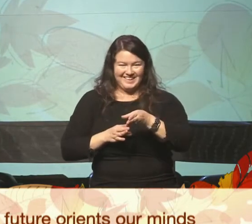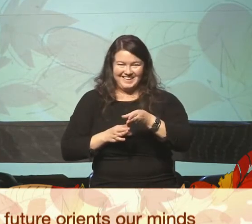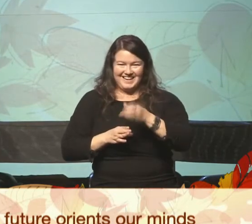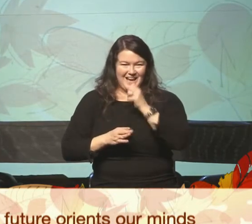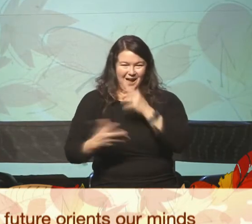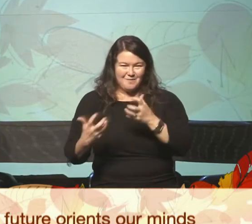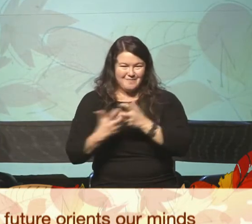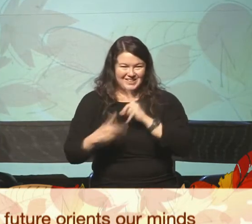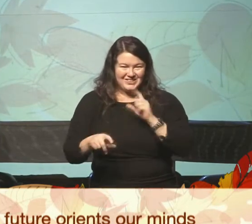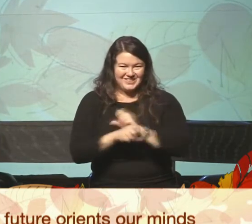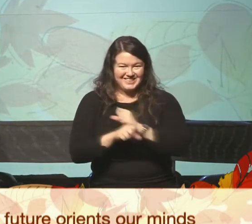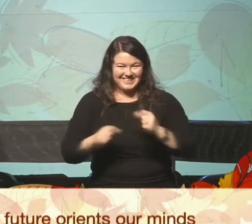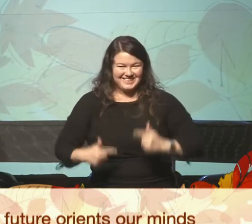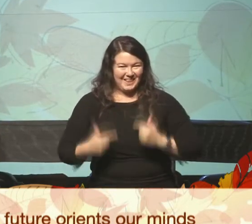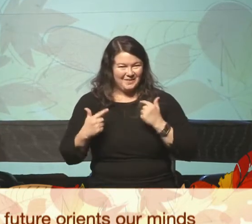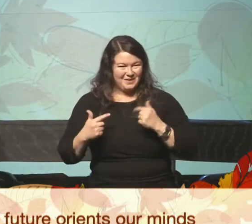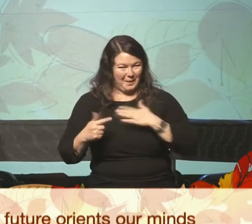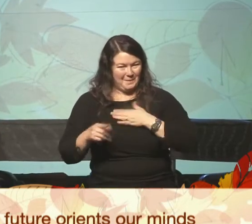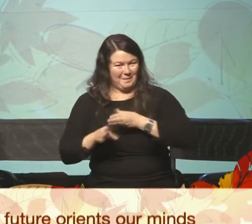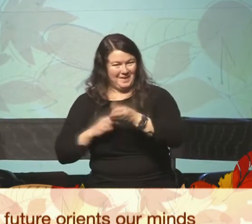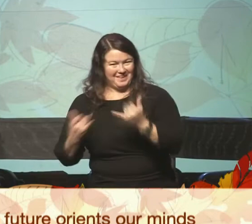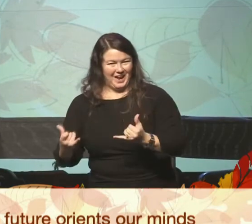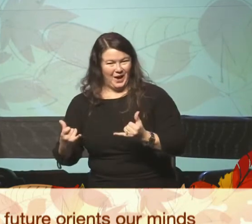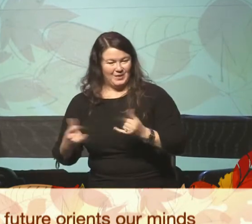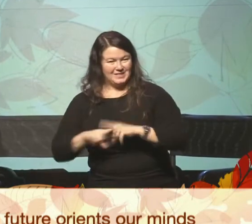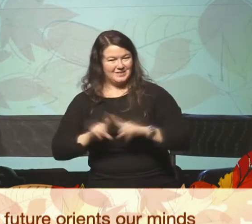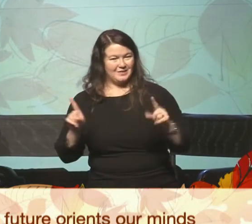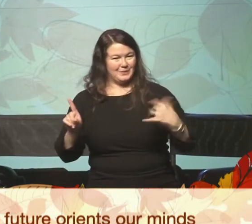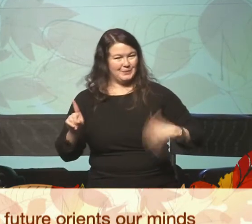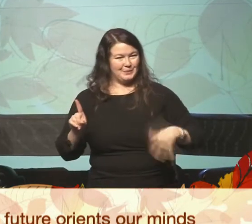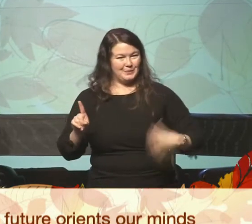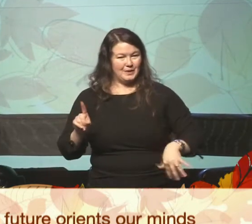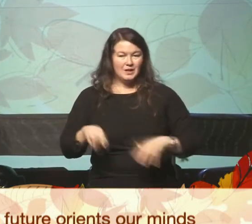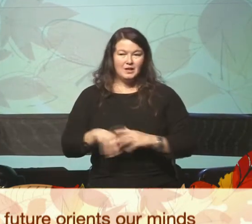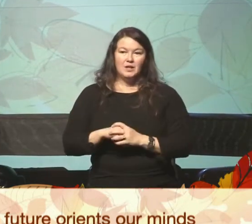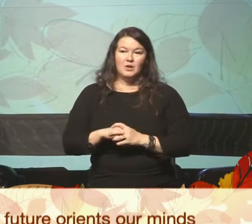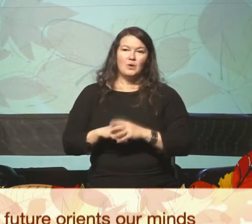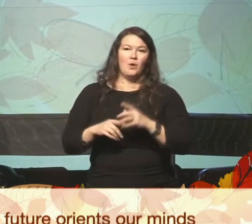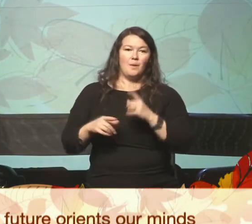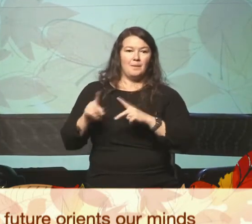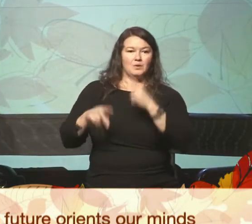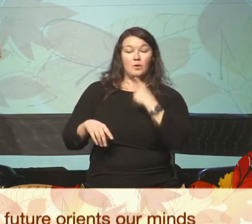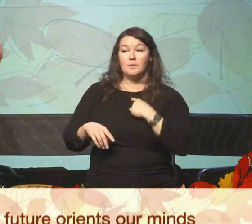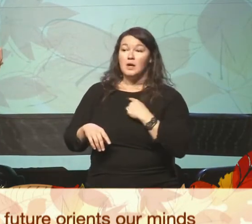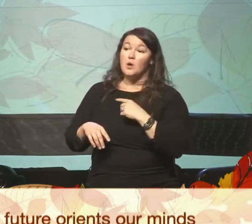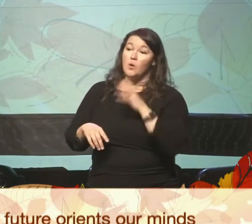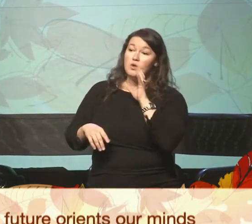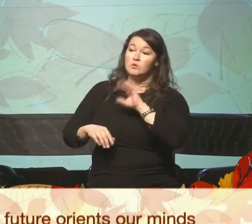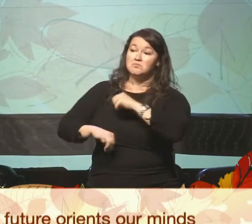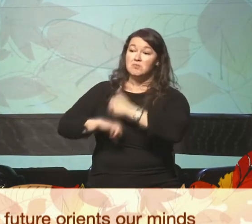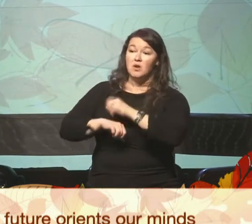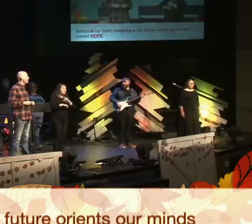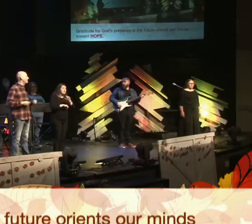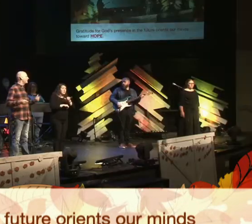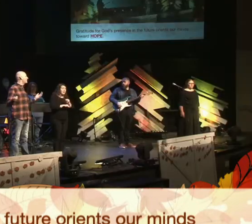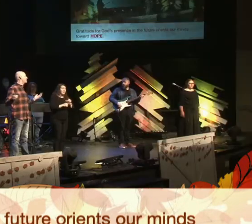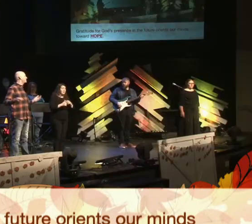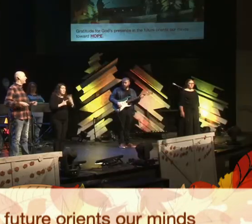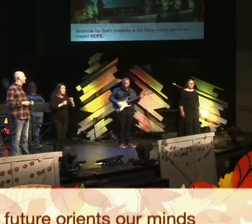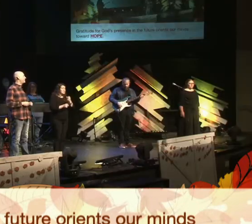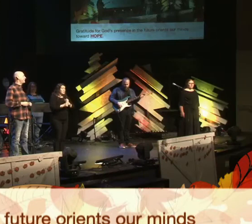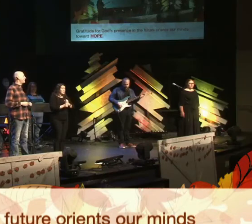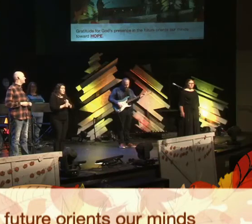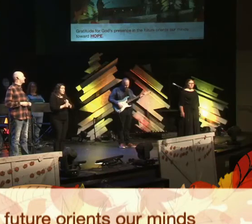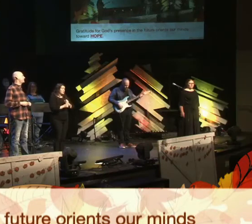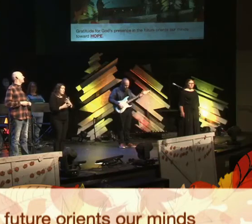said to me, oh, Ryan, you're going to go out to Colorado and you're going to pastor this church, and in 2 years, you're going to be down 60% in attendance and 30%